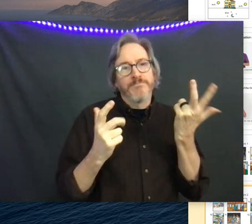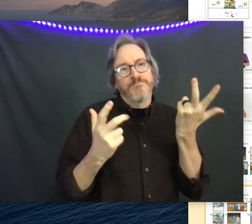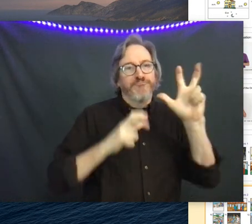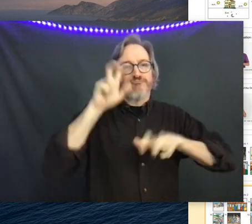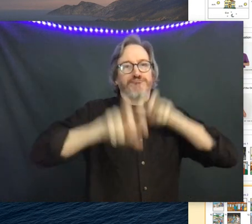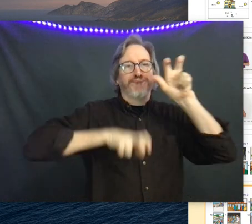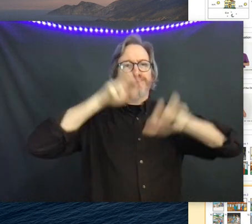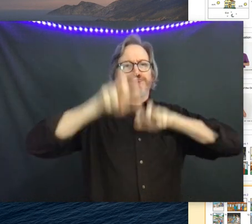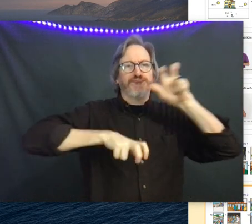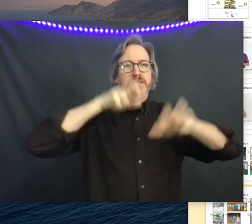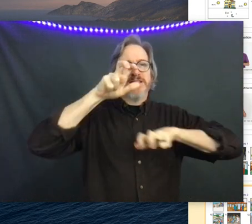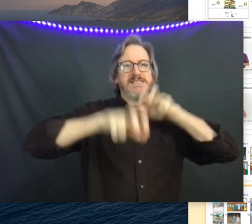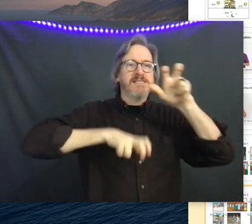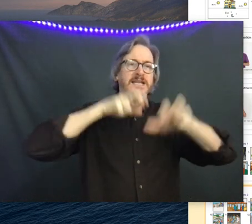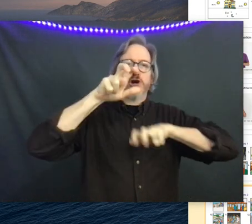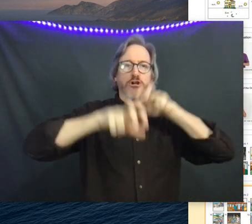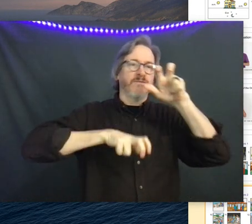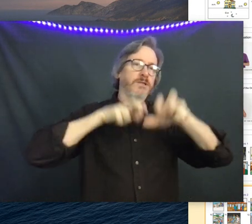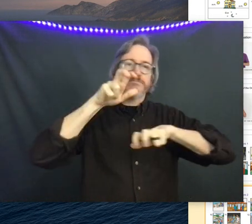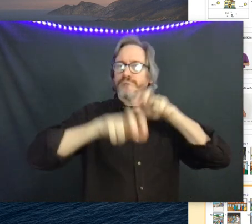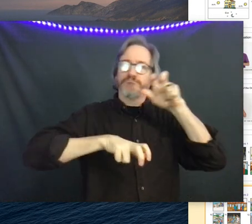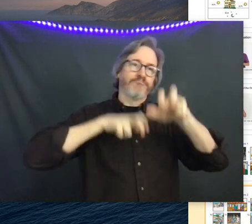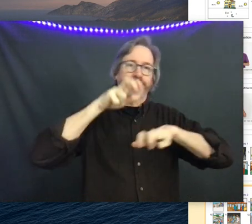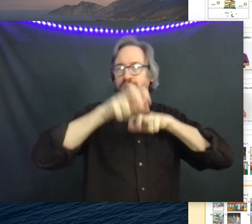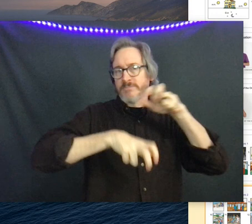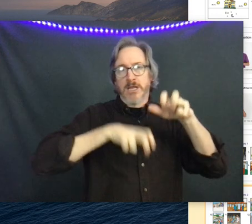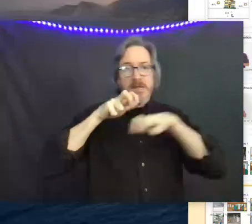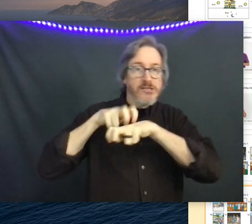And this is like carnival,